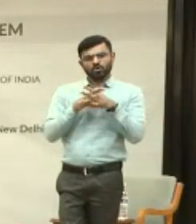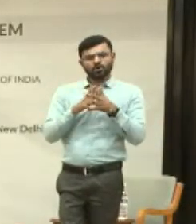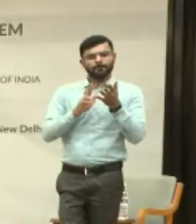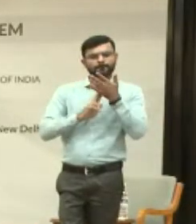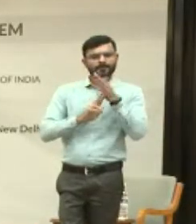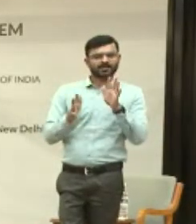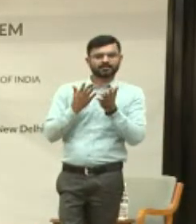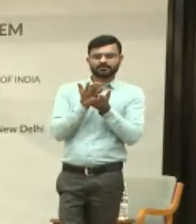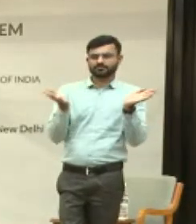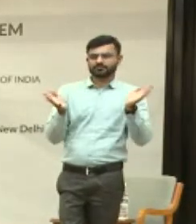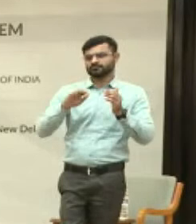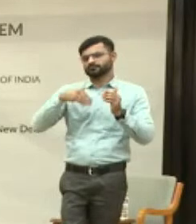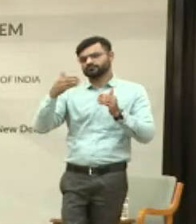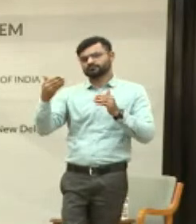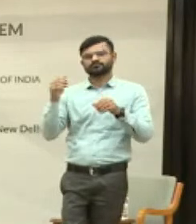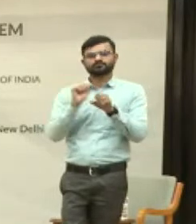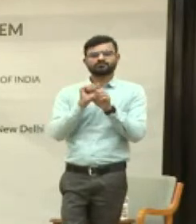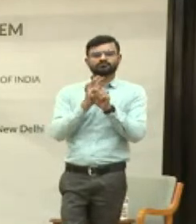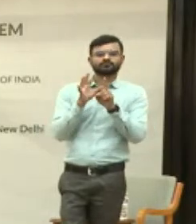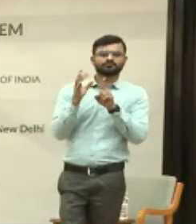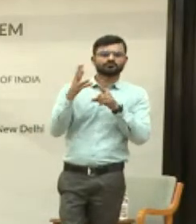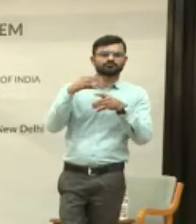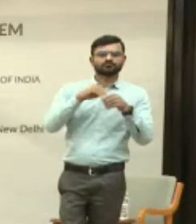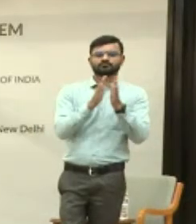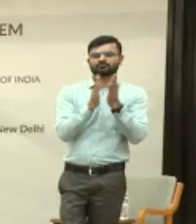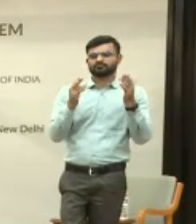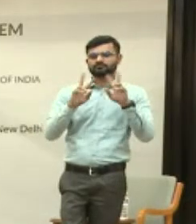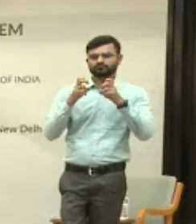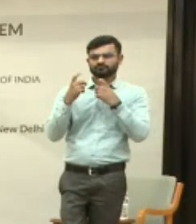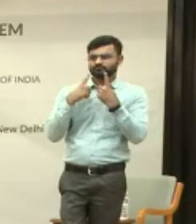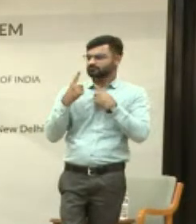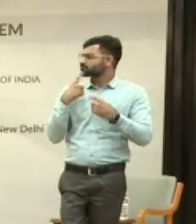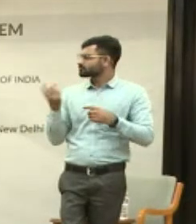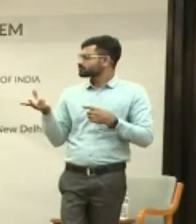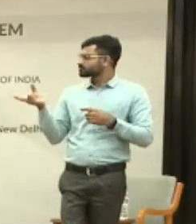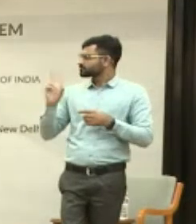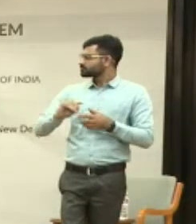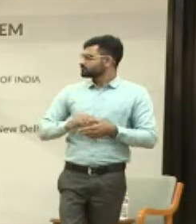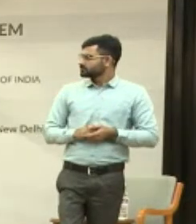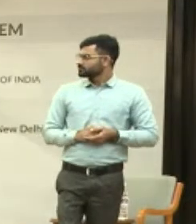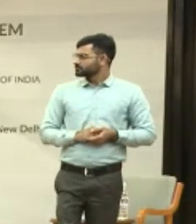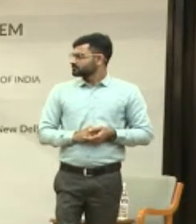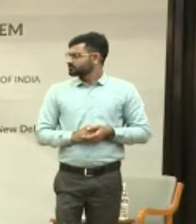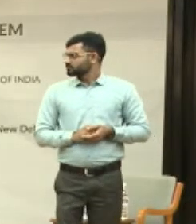nature, apart from all the ones that Bibek has spoken about. Can I just react to that? Certainly.